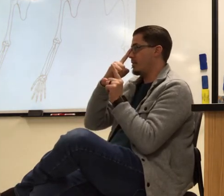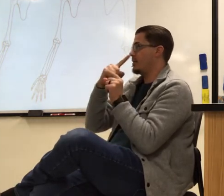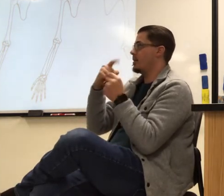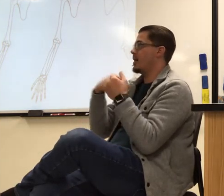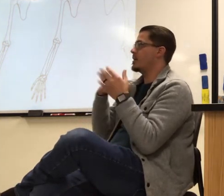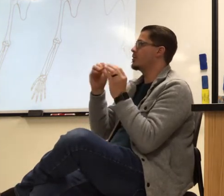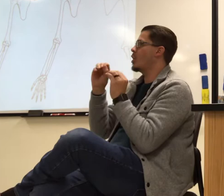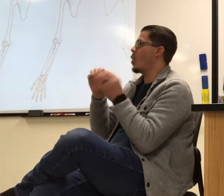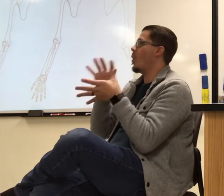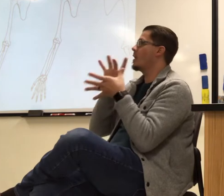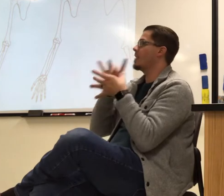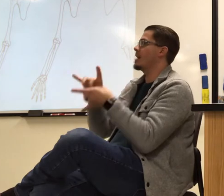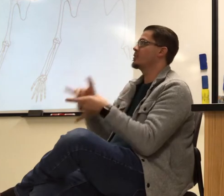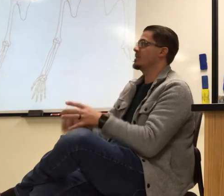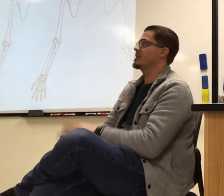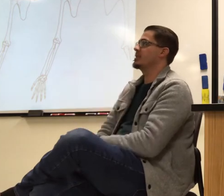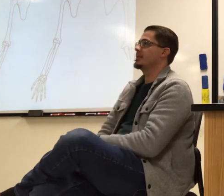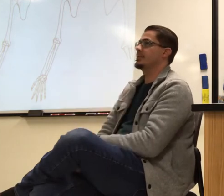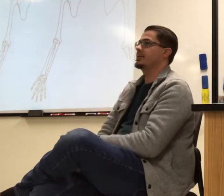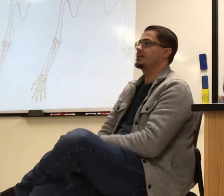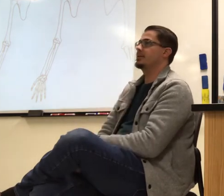has no attachments